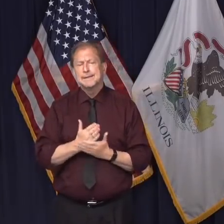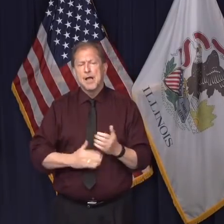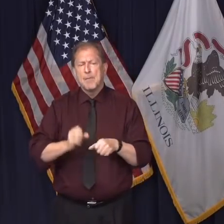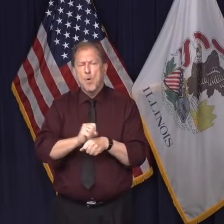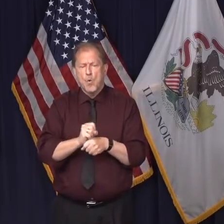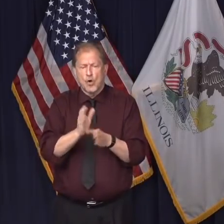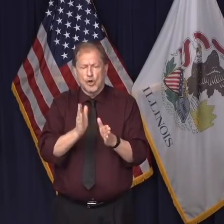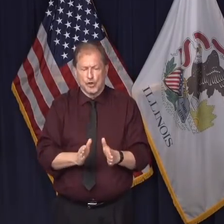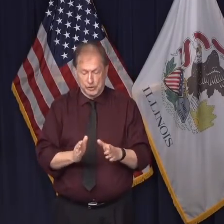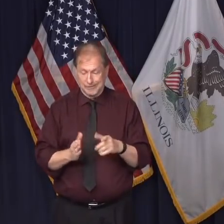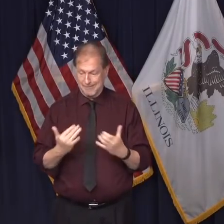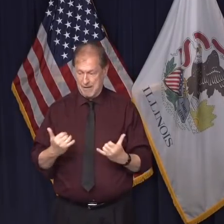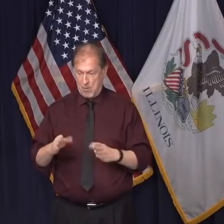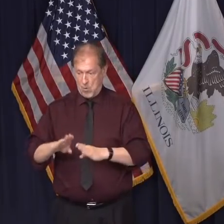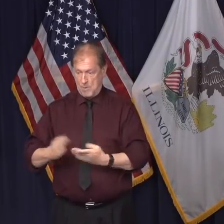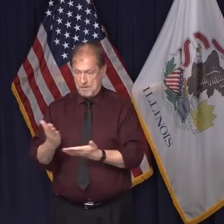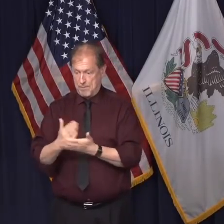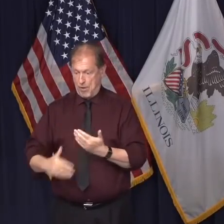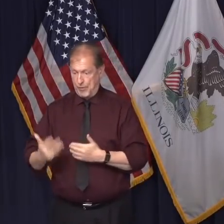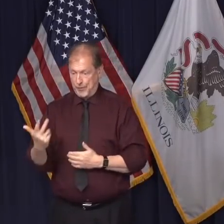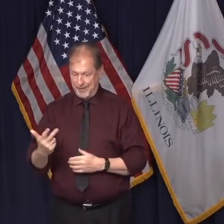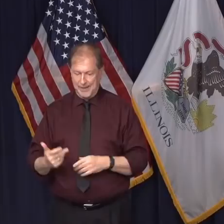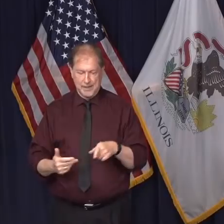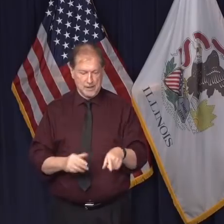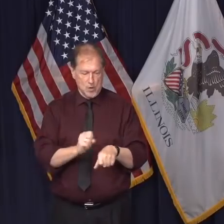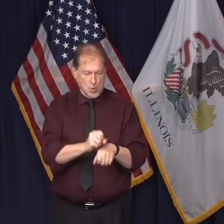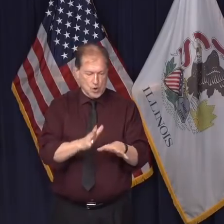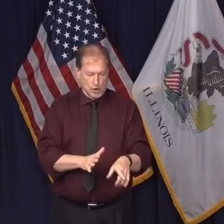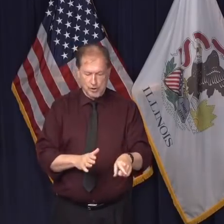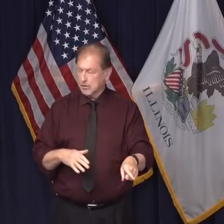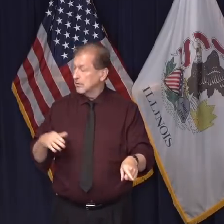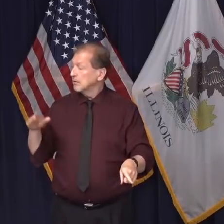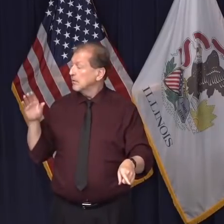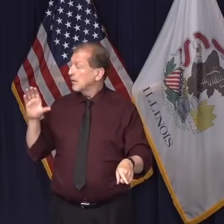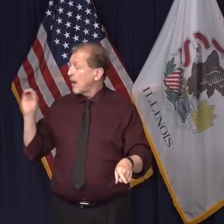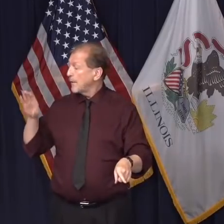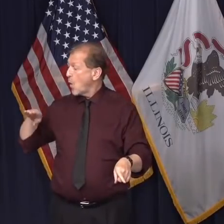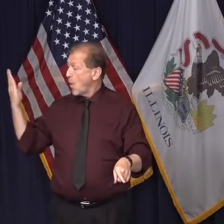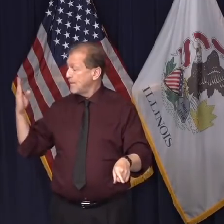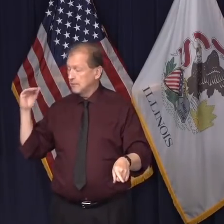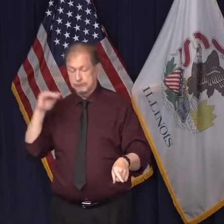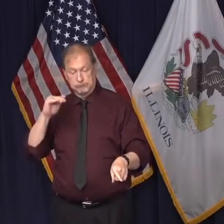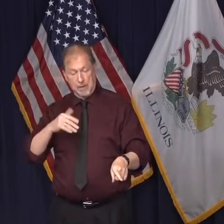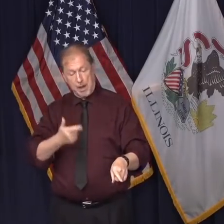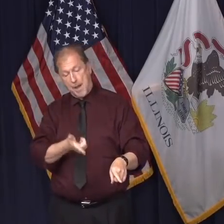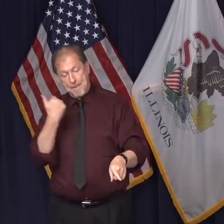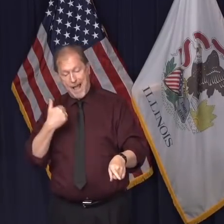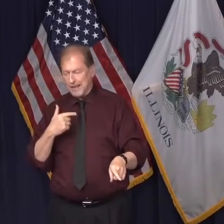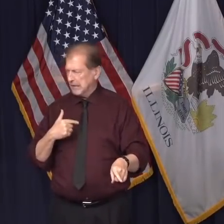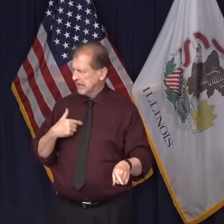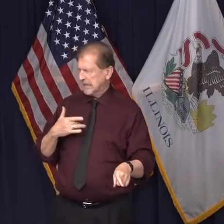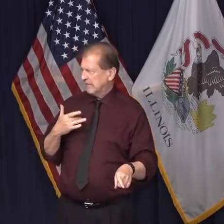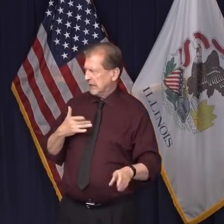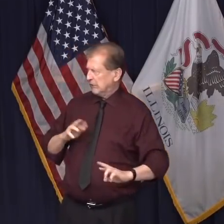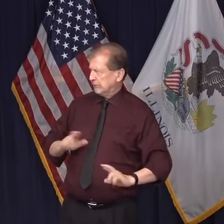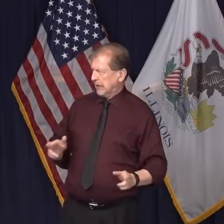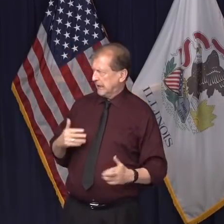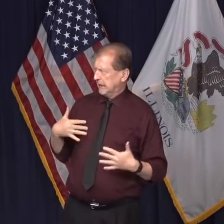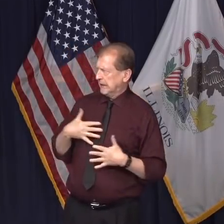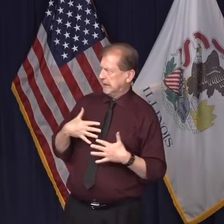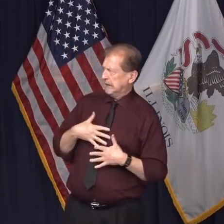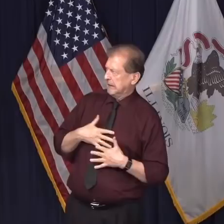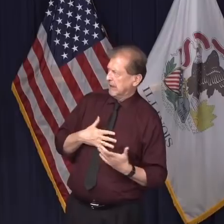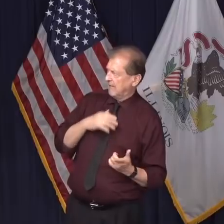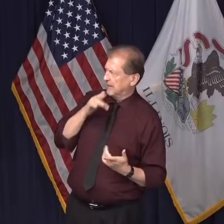to work next week in phase 3? Well, the first thing we're doing is imploring and providing guidance to